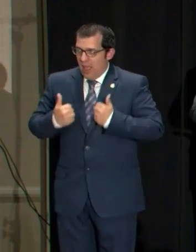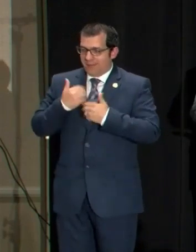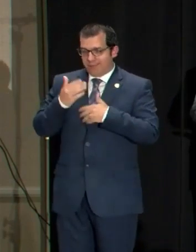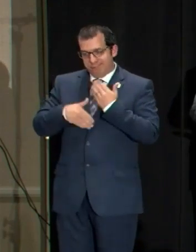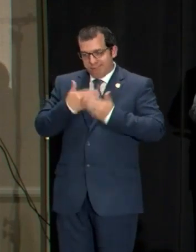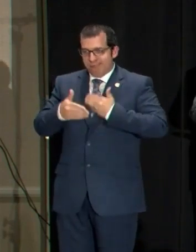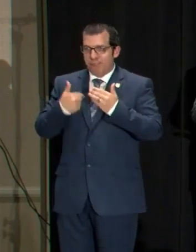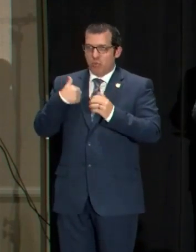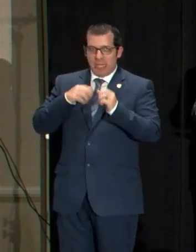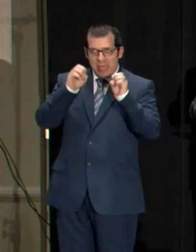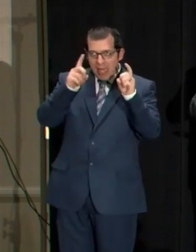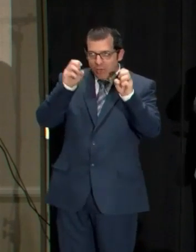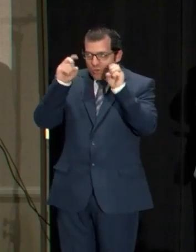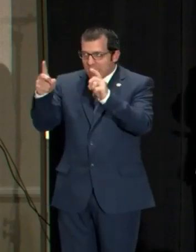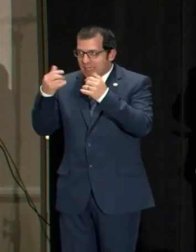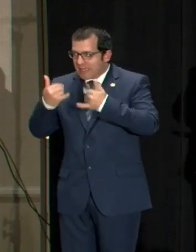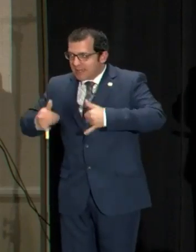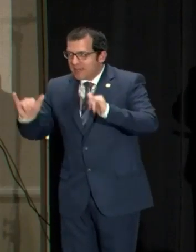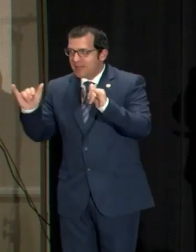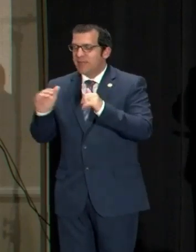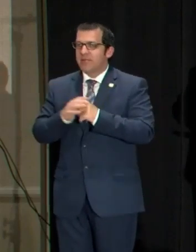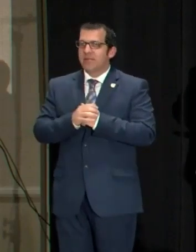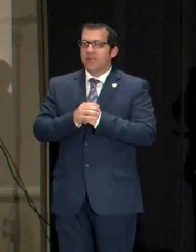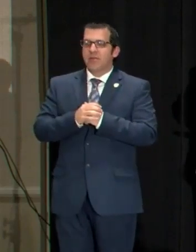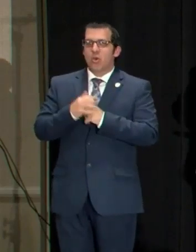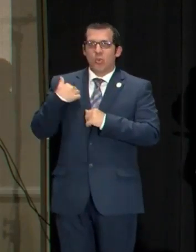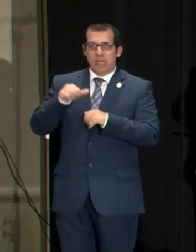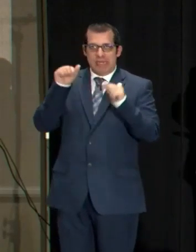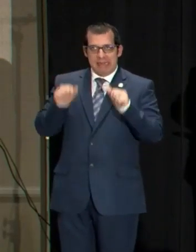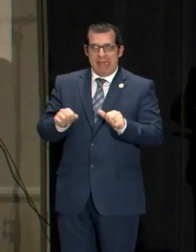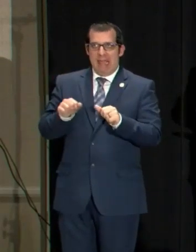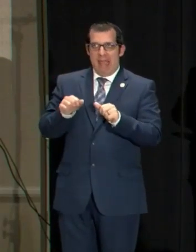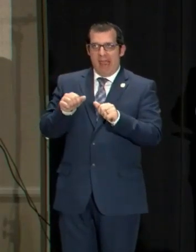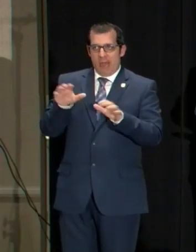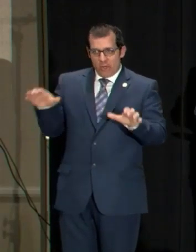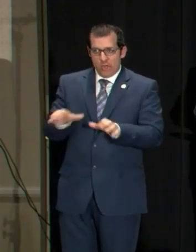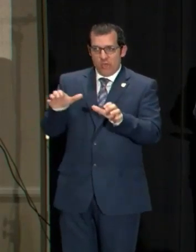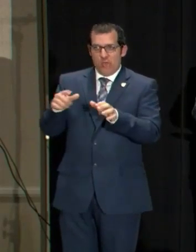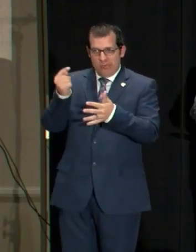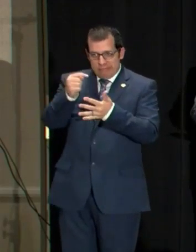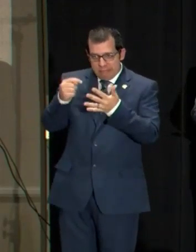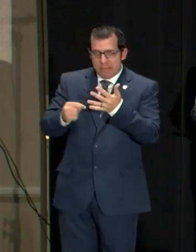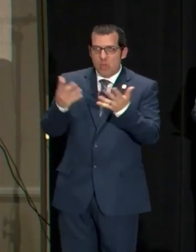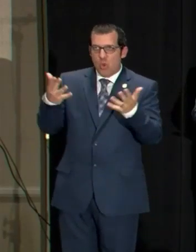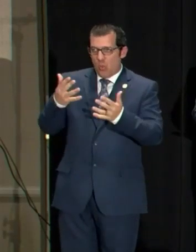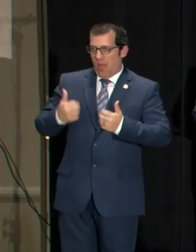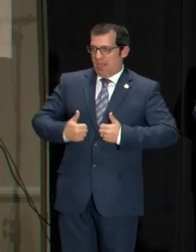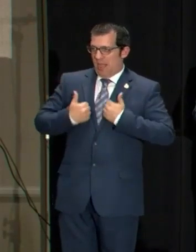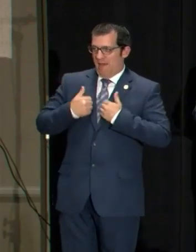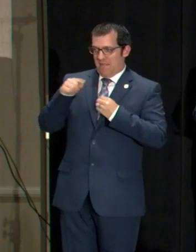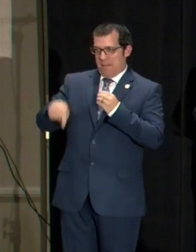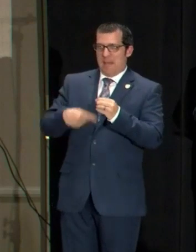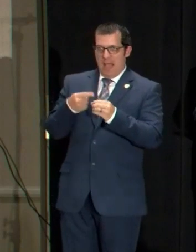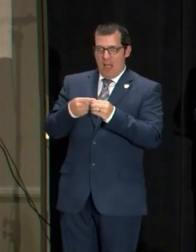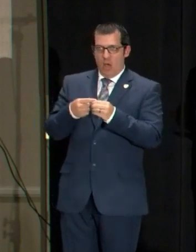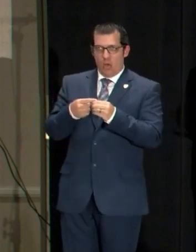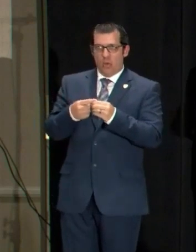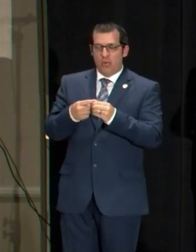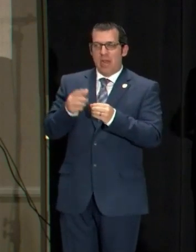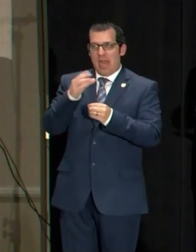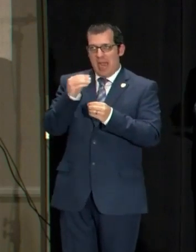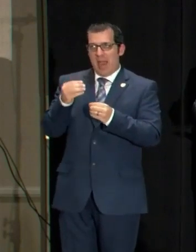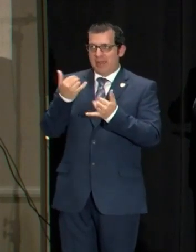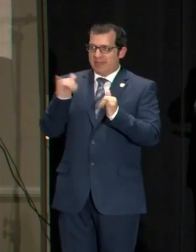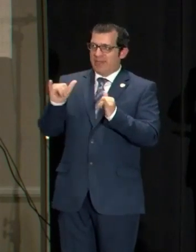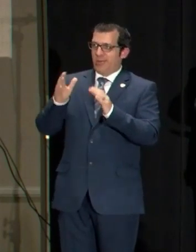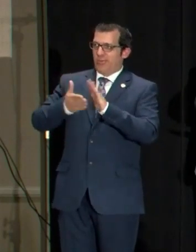continue to educate, we can continue to do all the things that life is about, and to